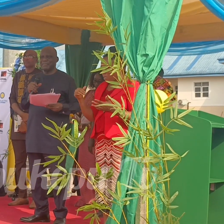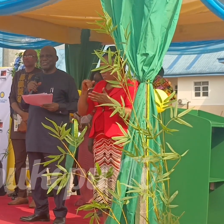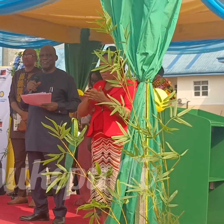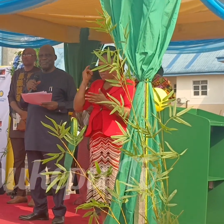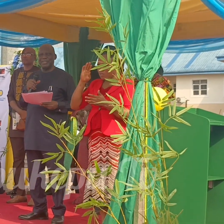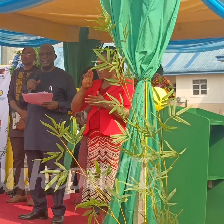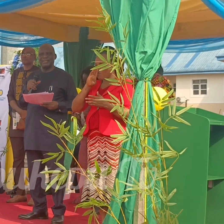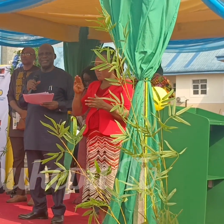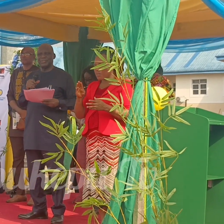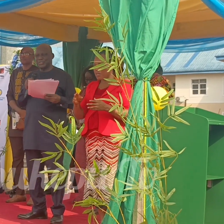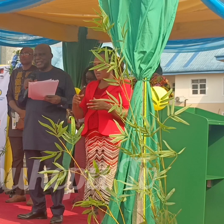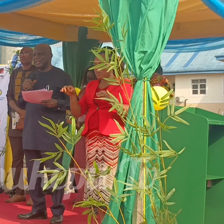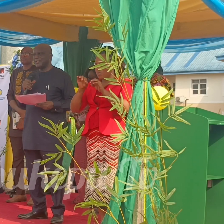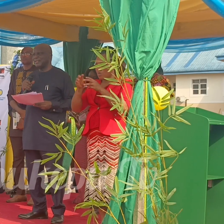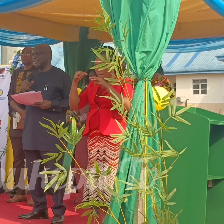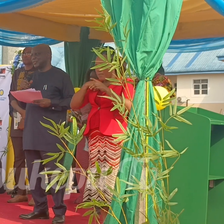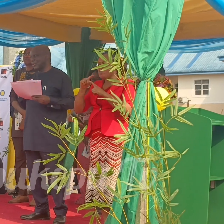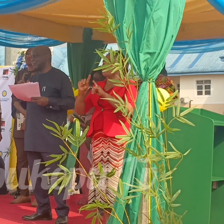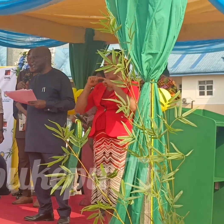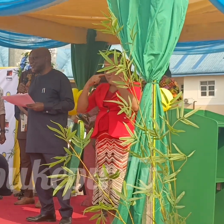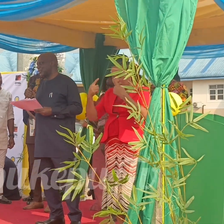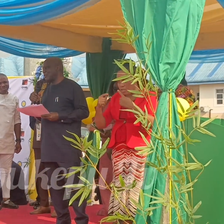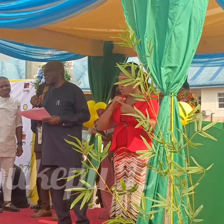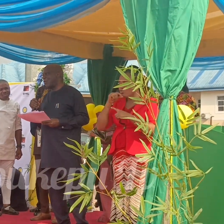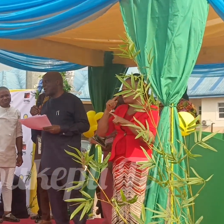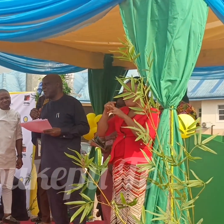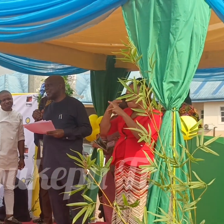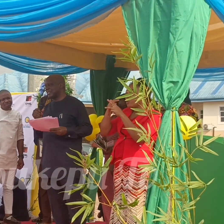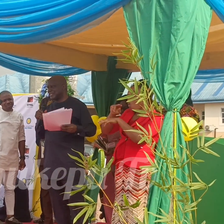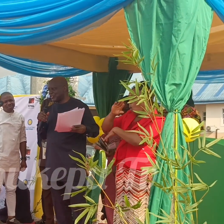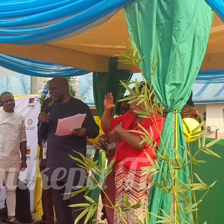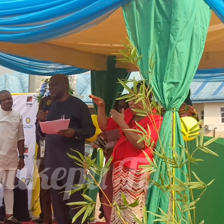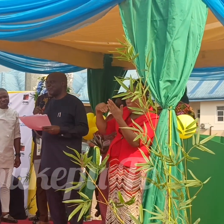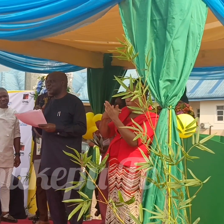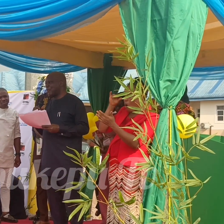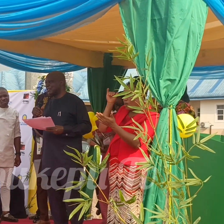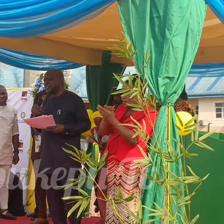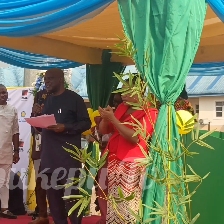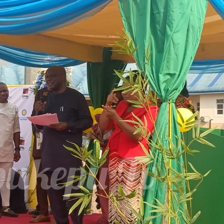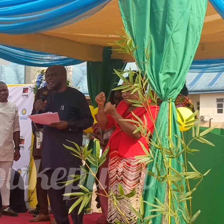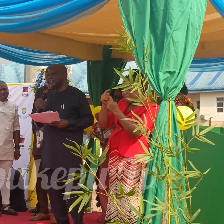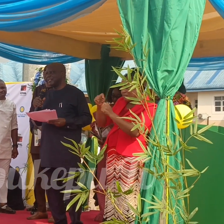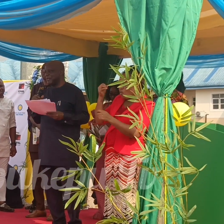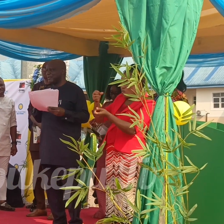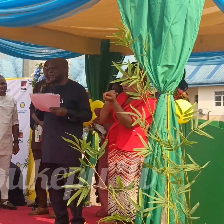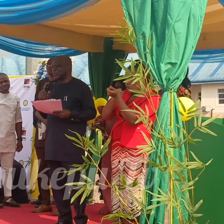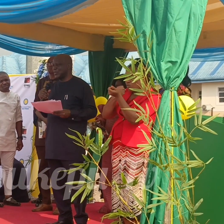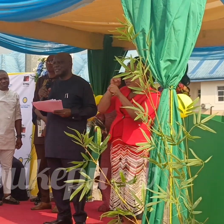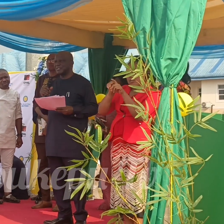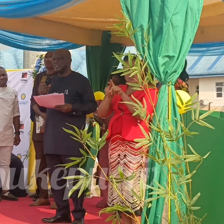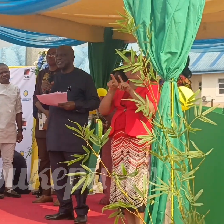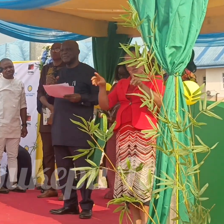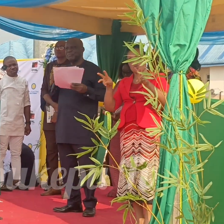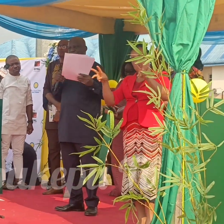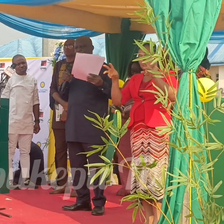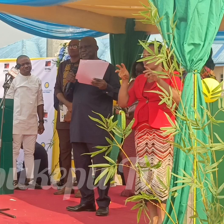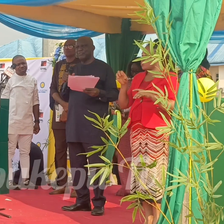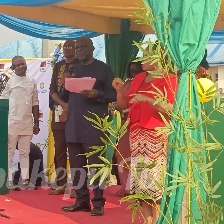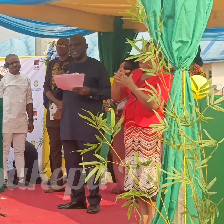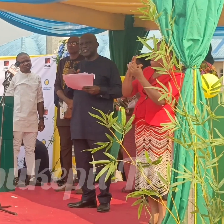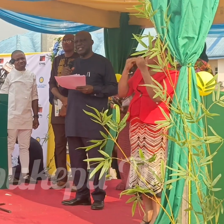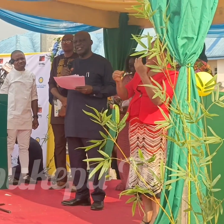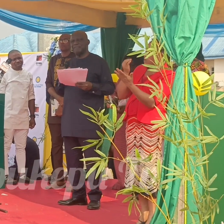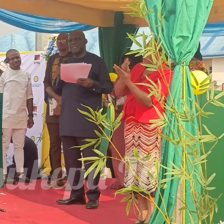be remiss of me to not mention all that trend of support in various ways, both